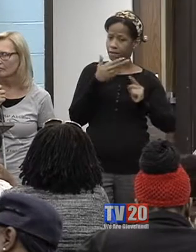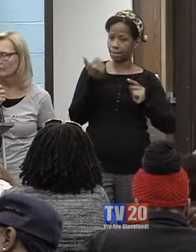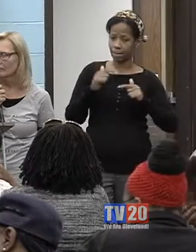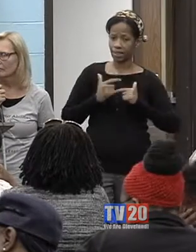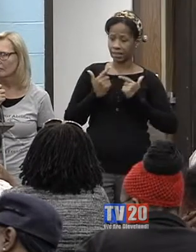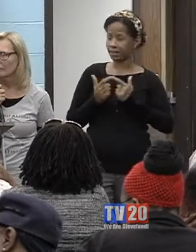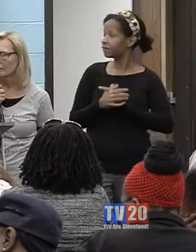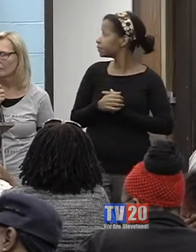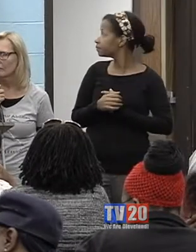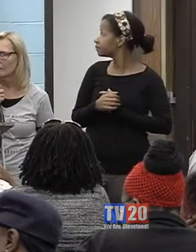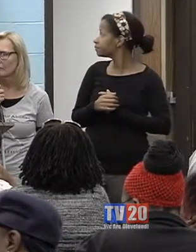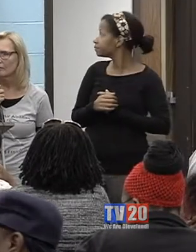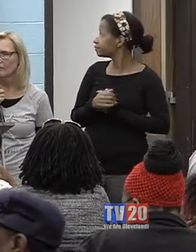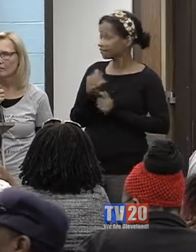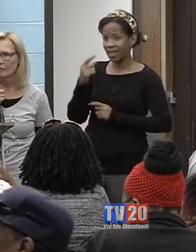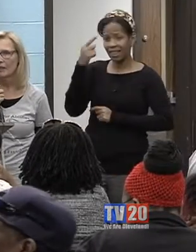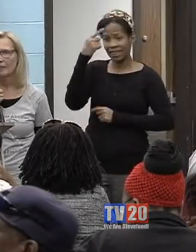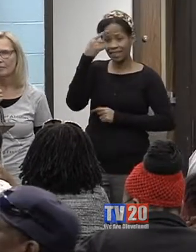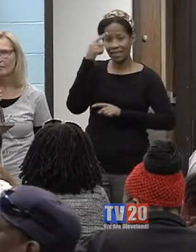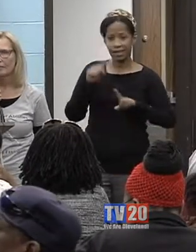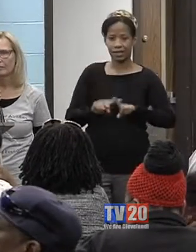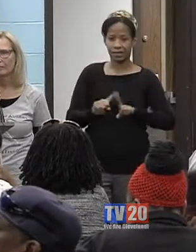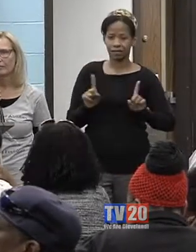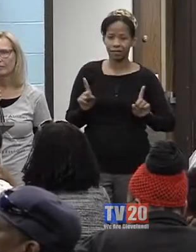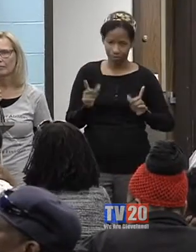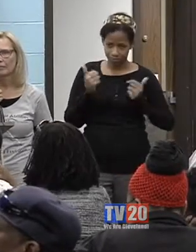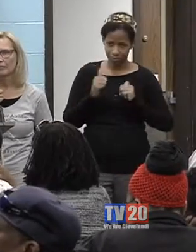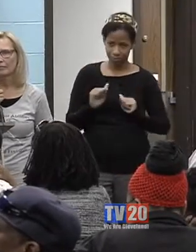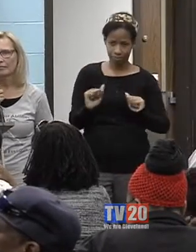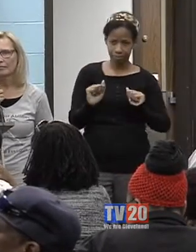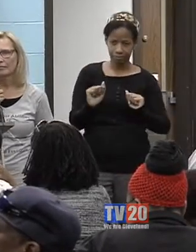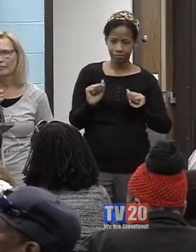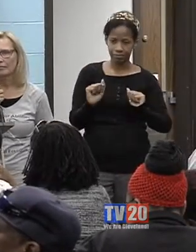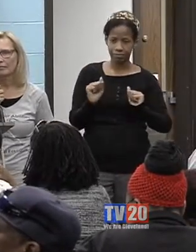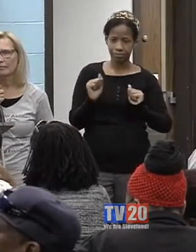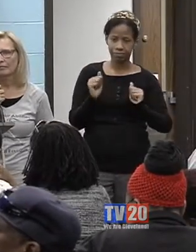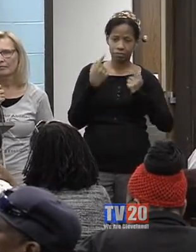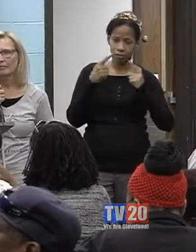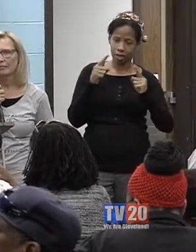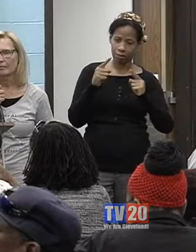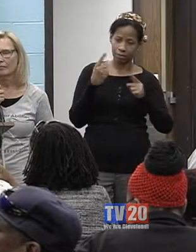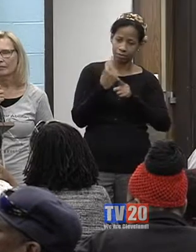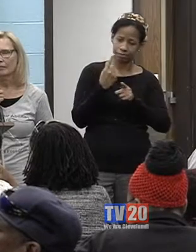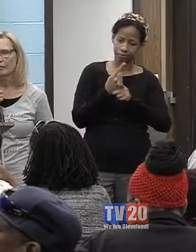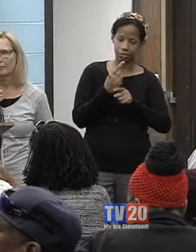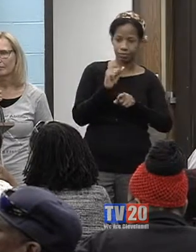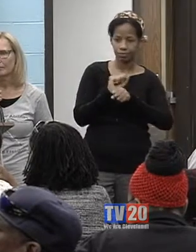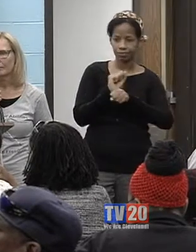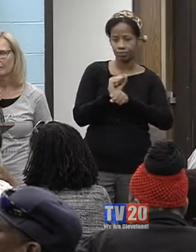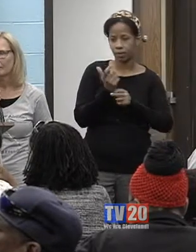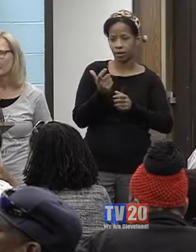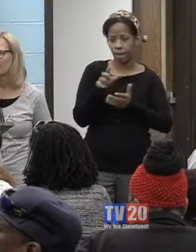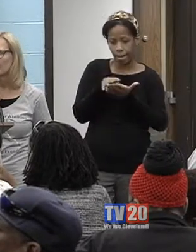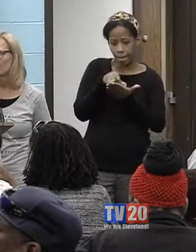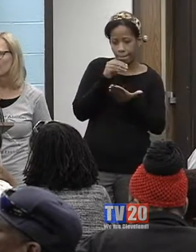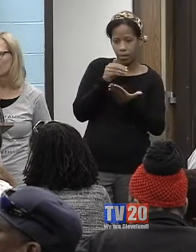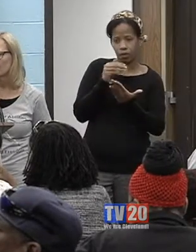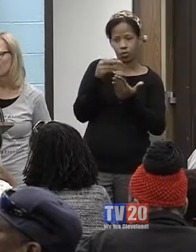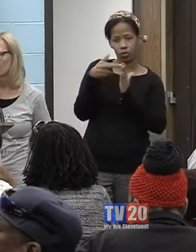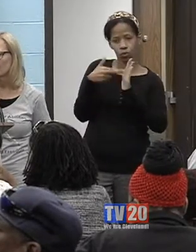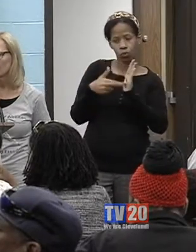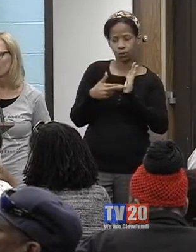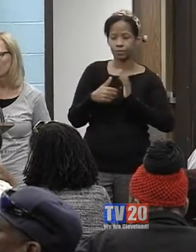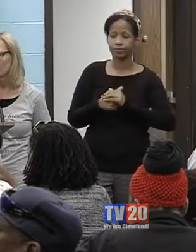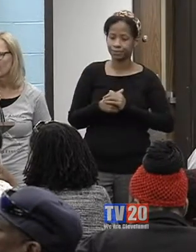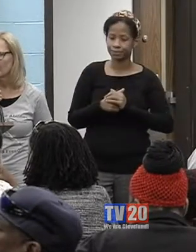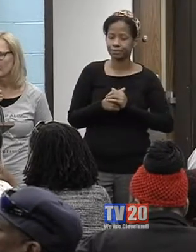life. And think differently about how you to accomplish what you need to do. Learn the fundamentals. We